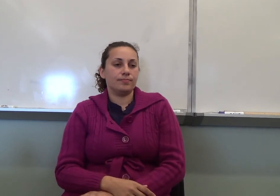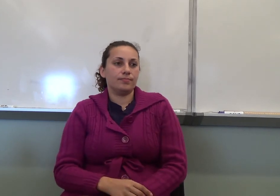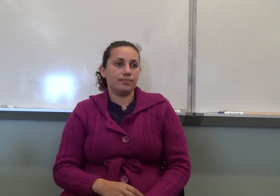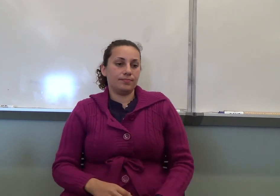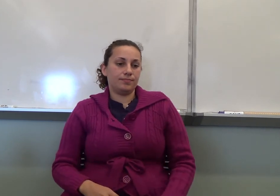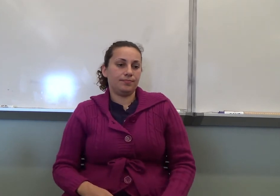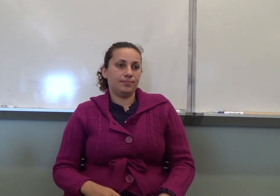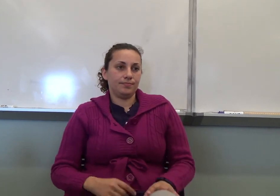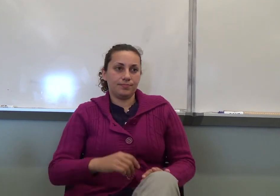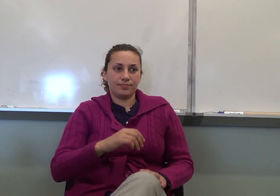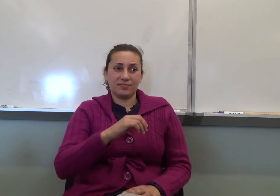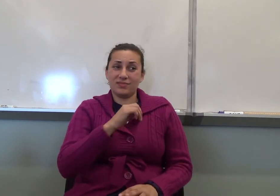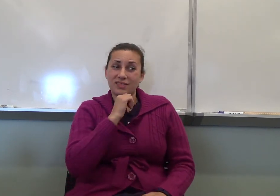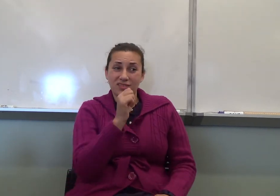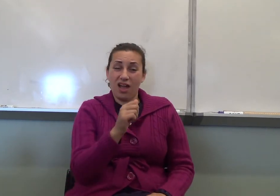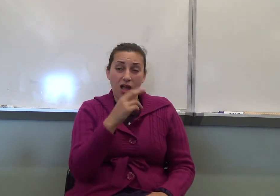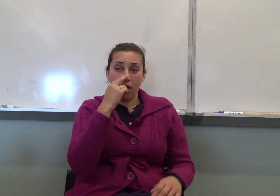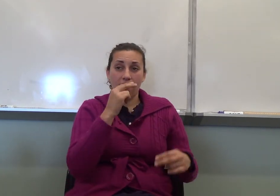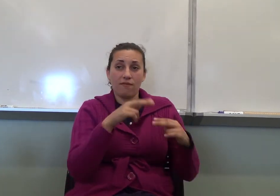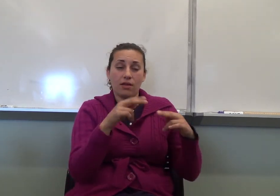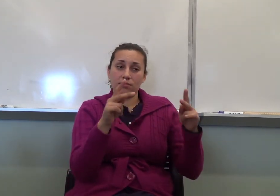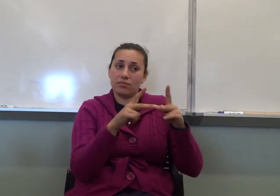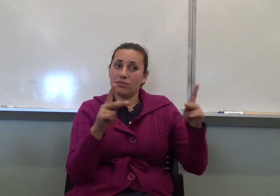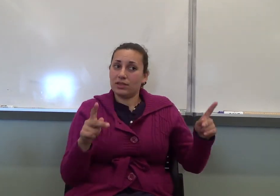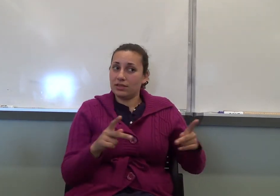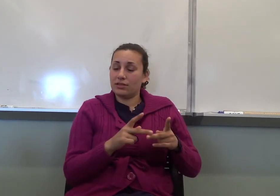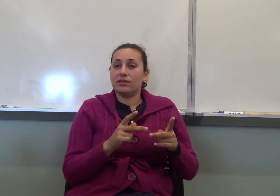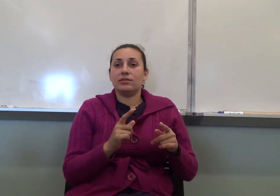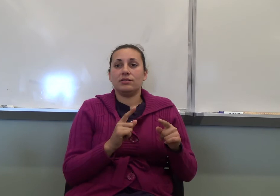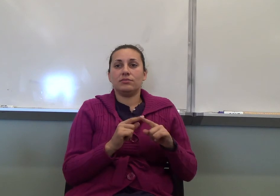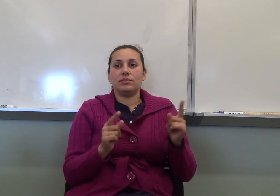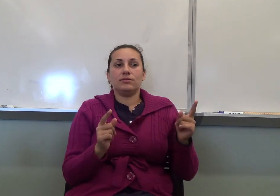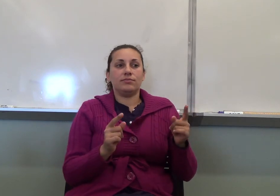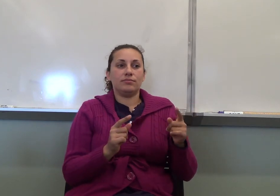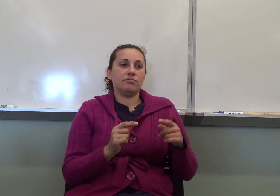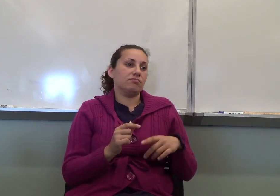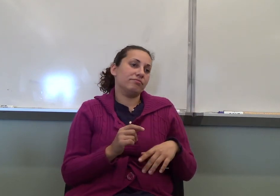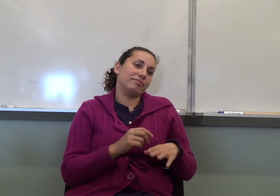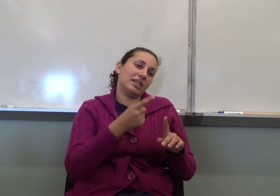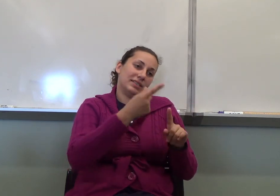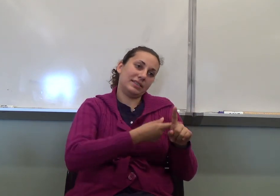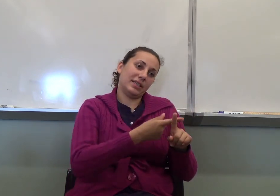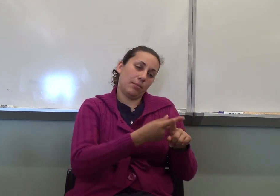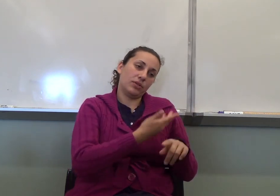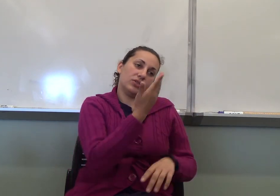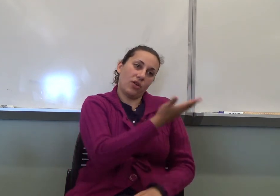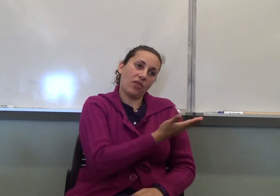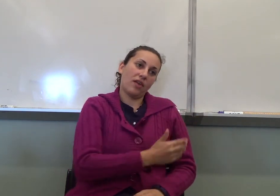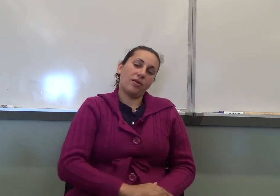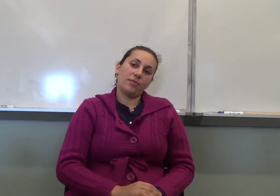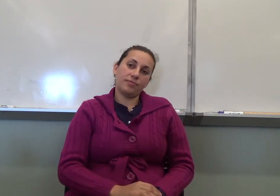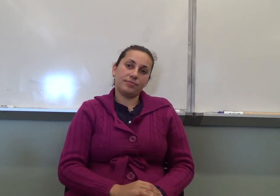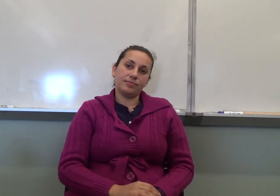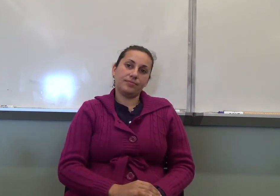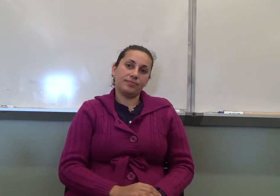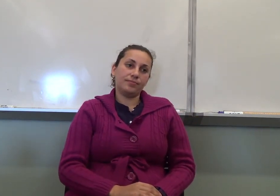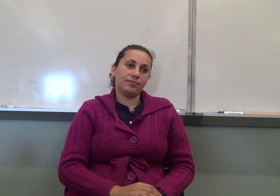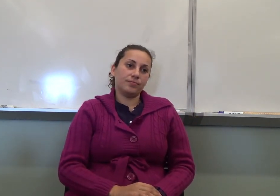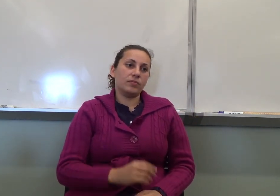Not a place we'd like to be so much, but it is. Those are the degrees. Okay, and they want the temperature